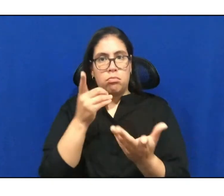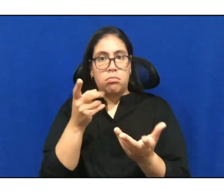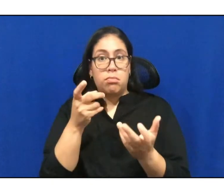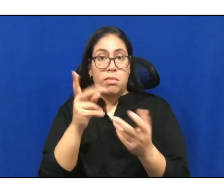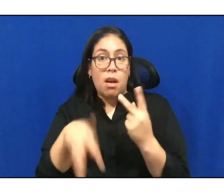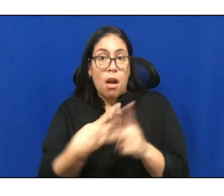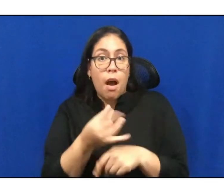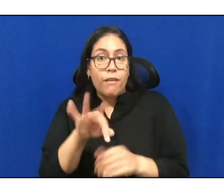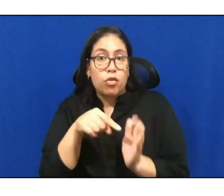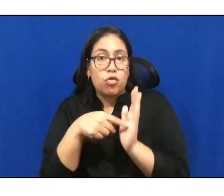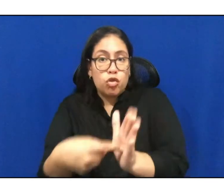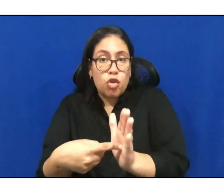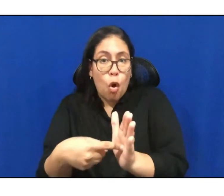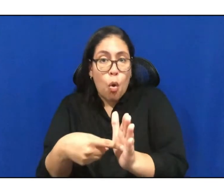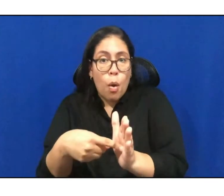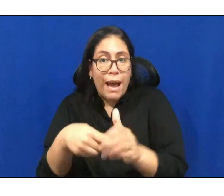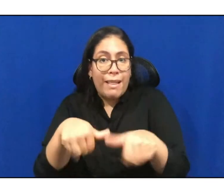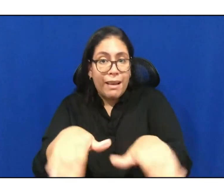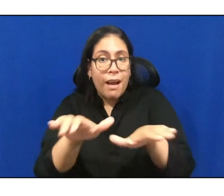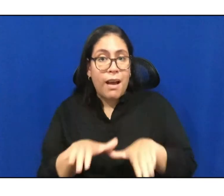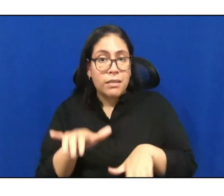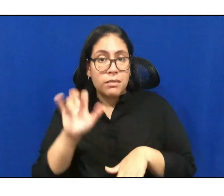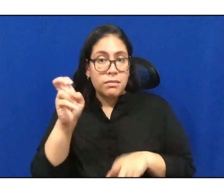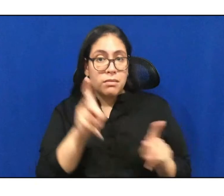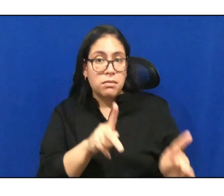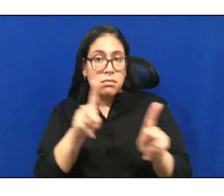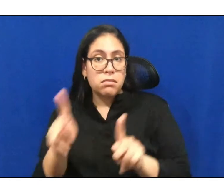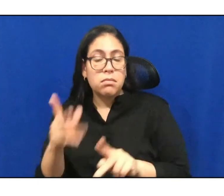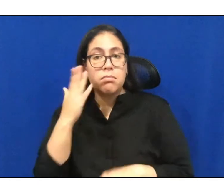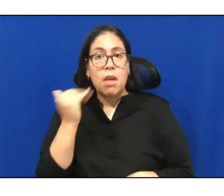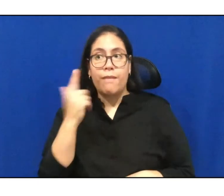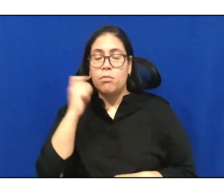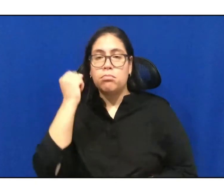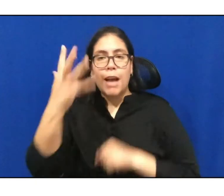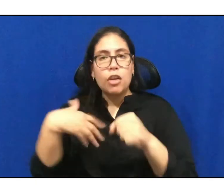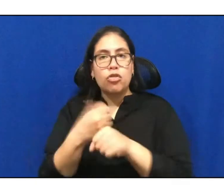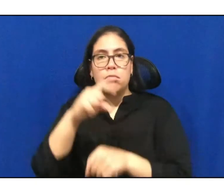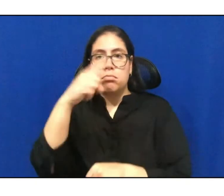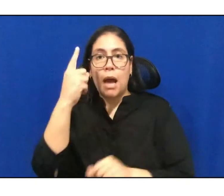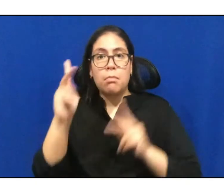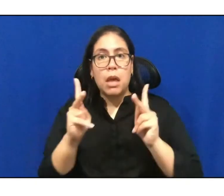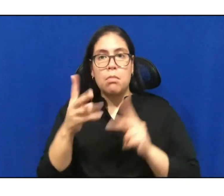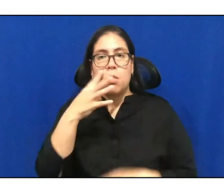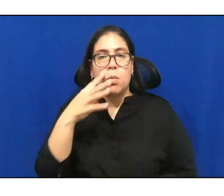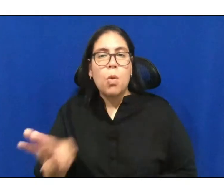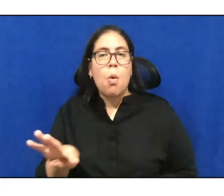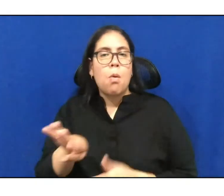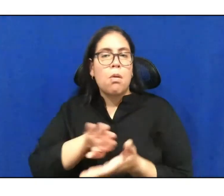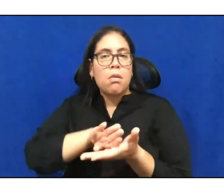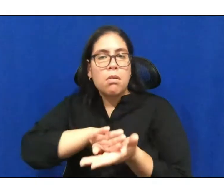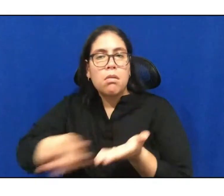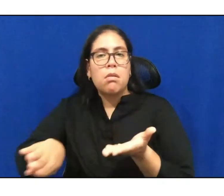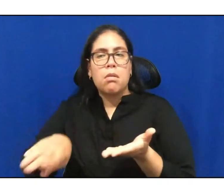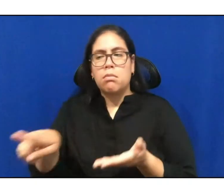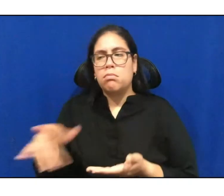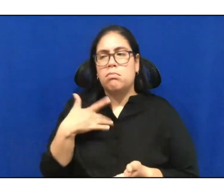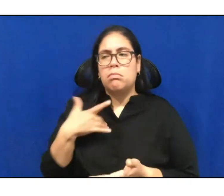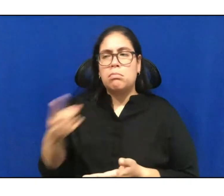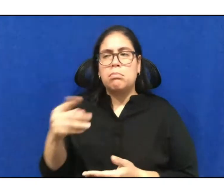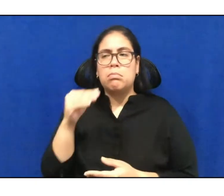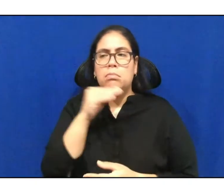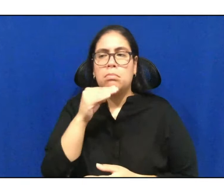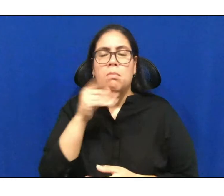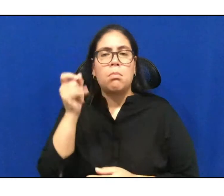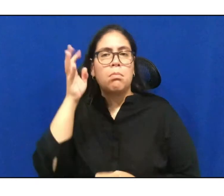because it things that people have been saying for years, Black people, have been ignored or not seen as true or somehow biased.